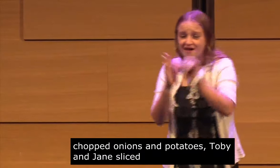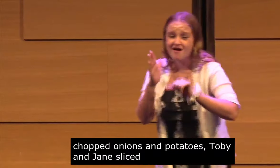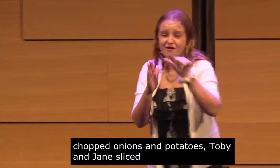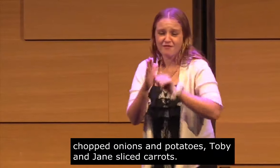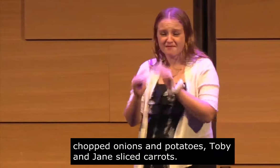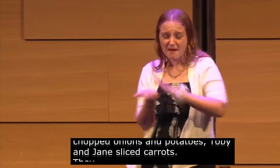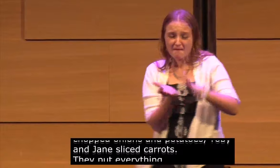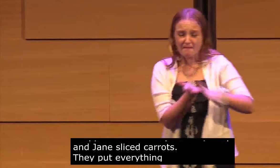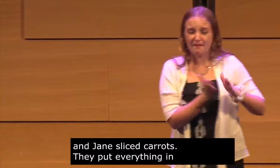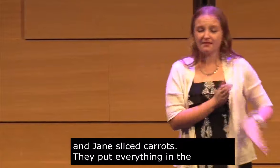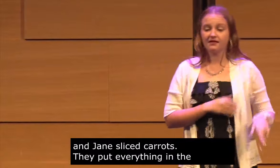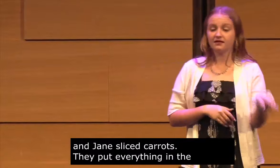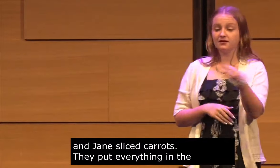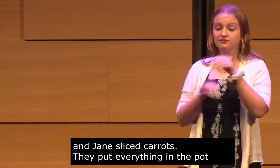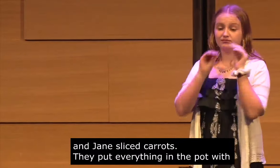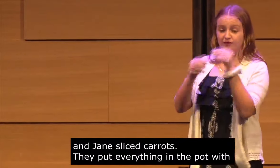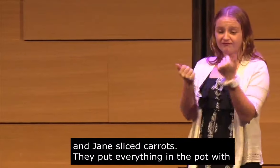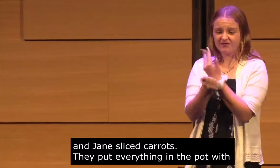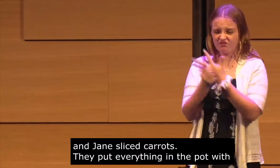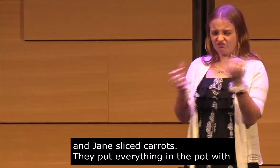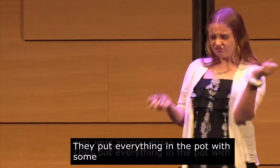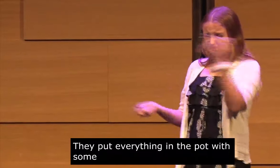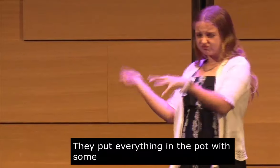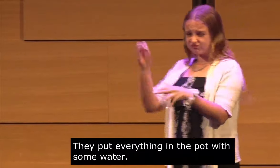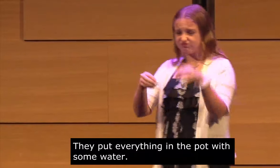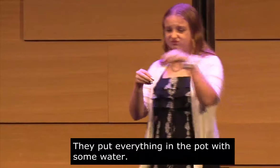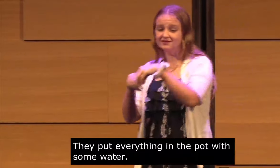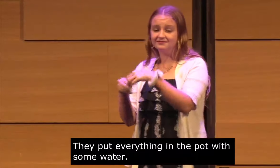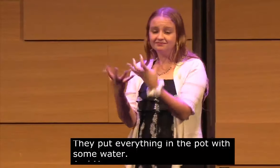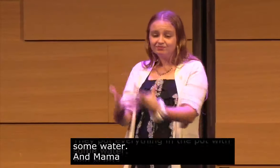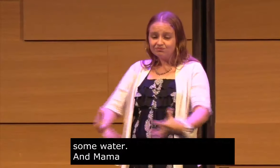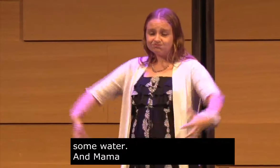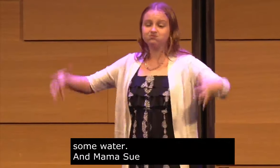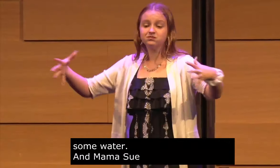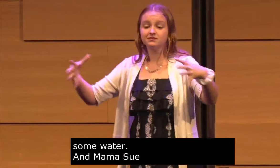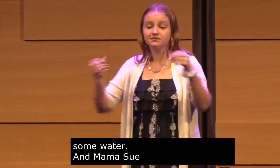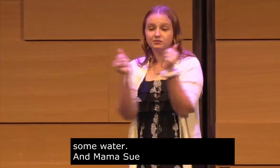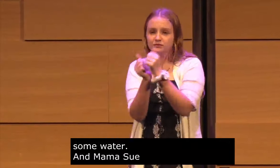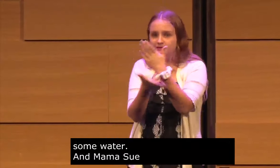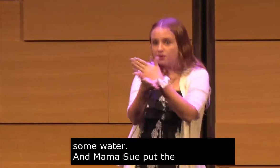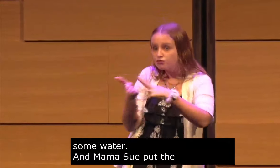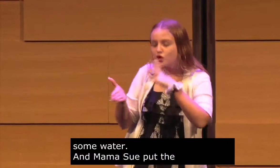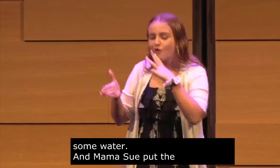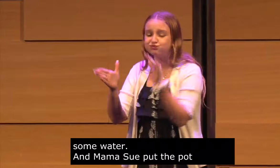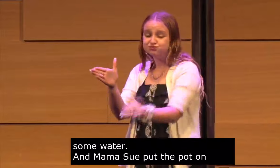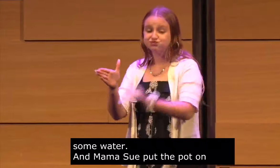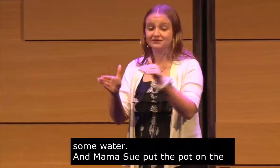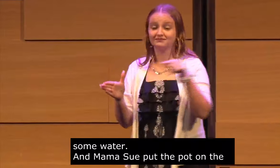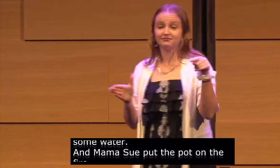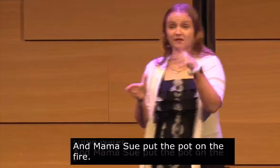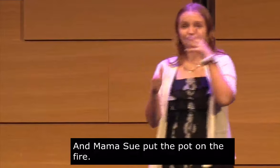put everything in the pot with some water, and Mama Sue put the pot on the fire.